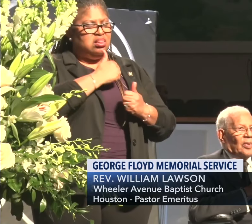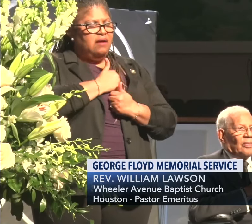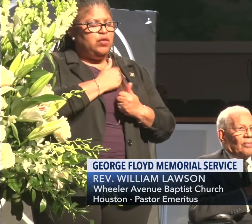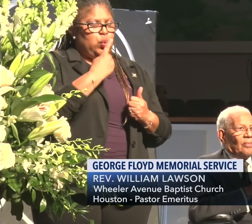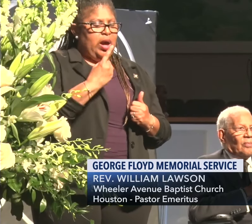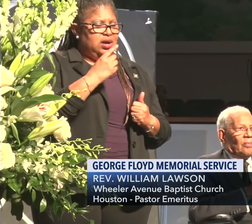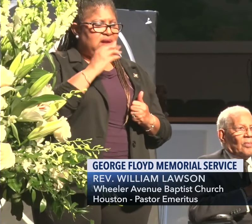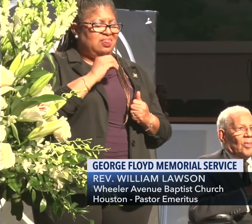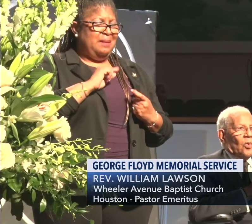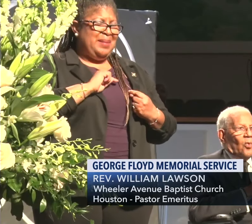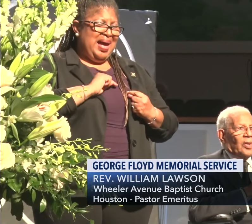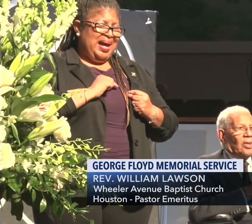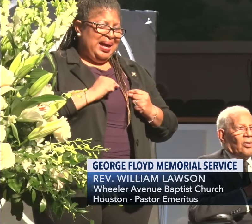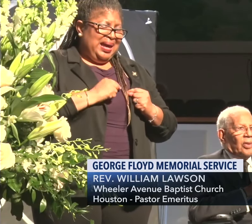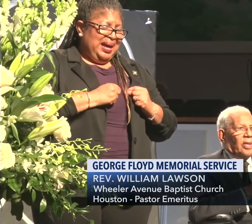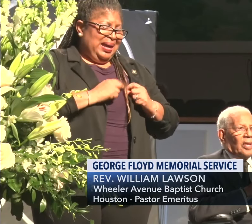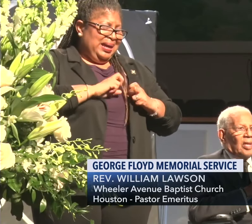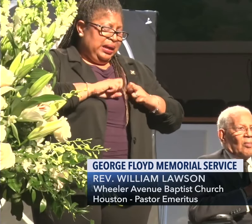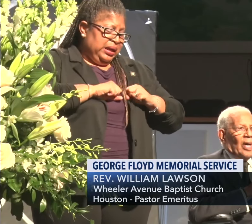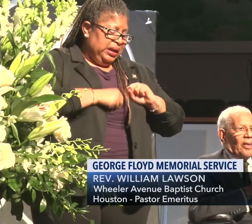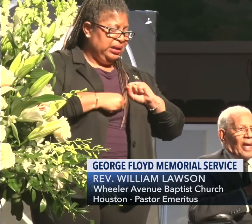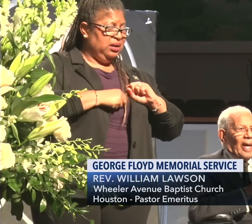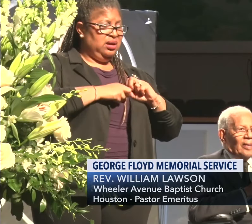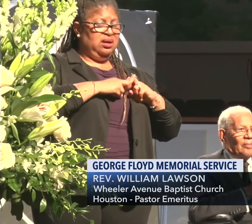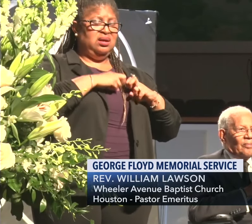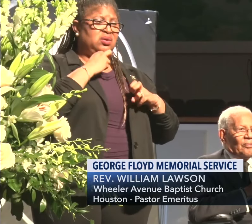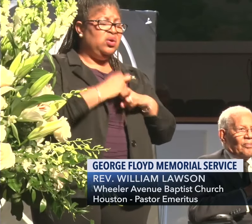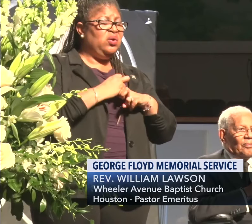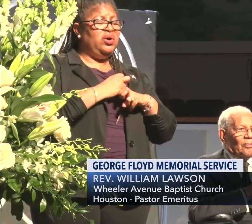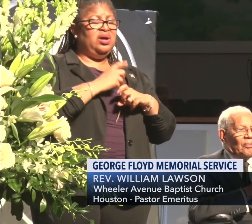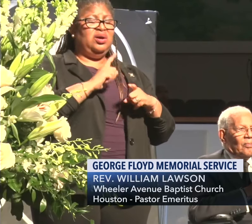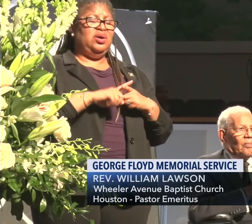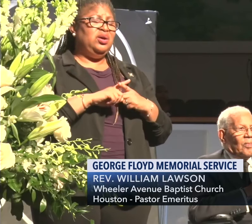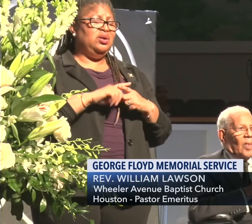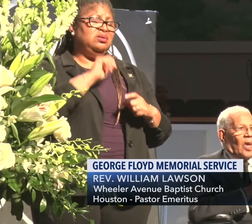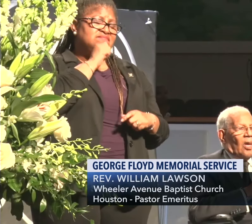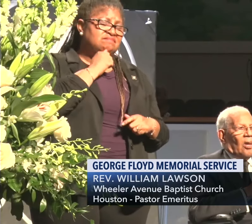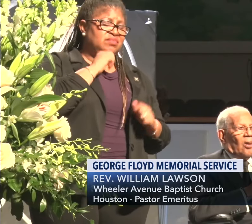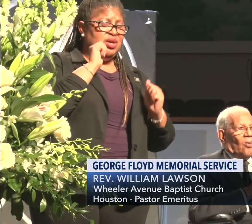unbearable. What good can come out of that?